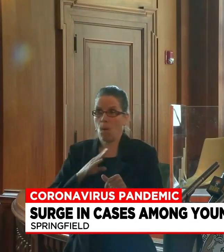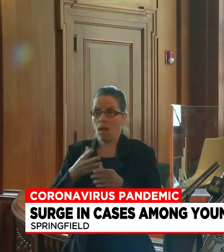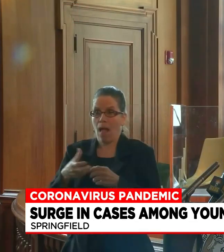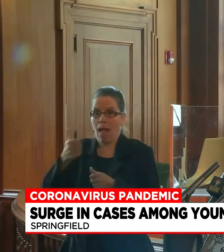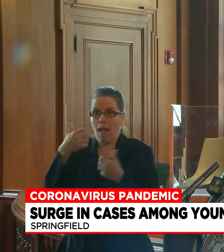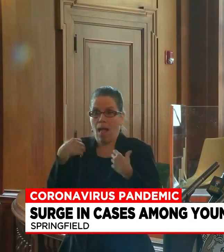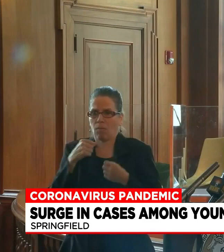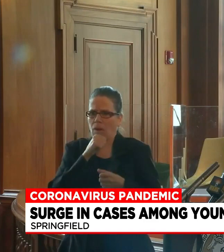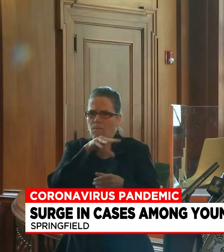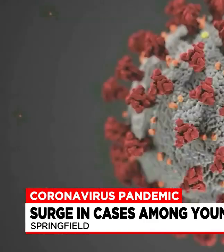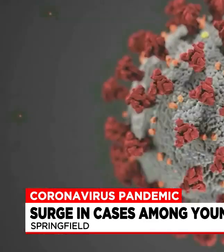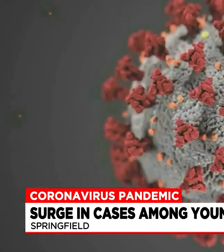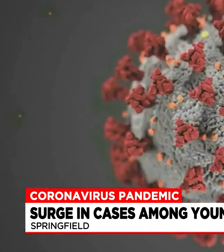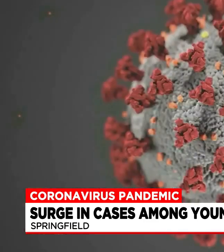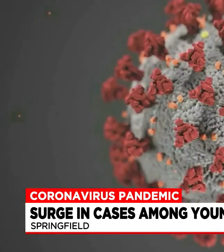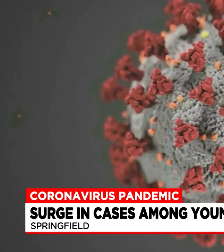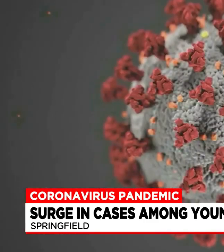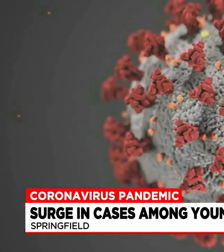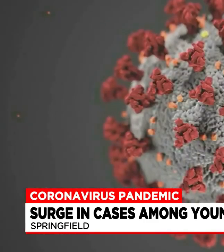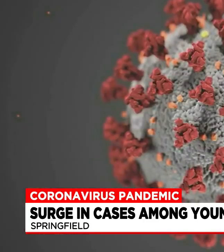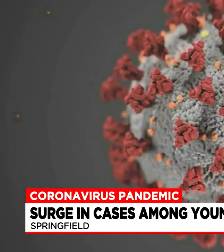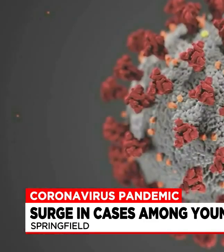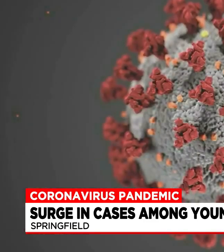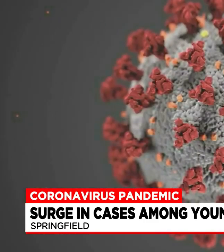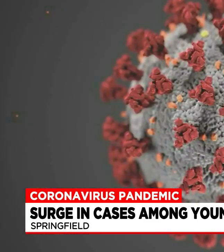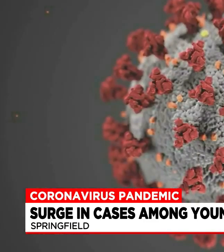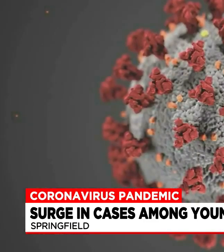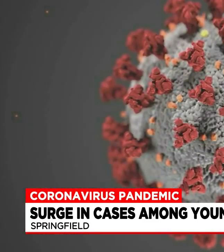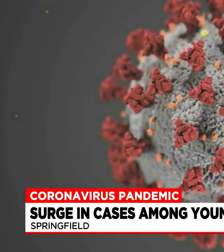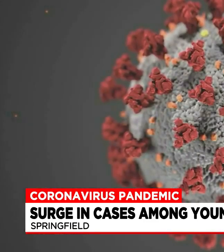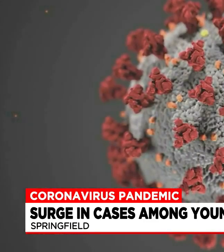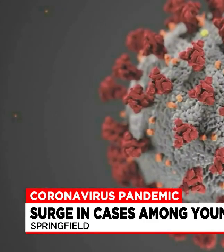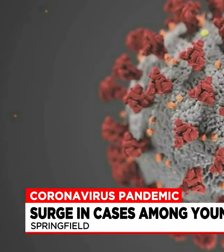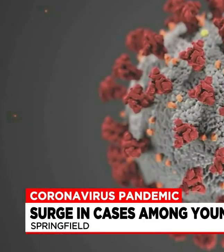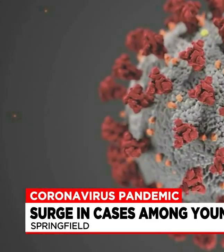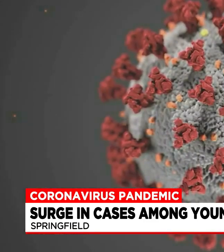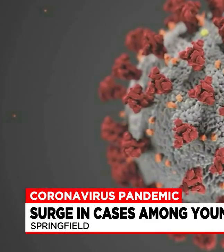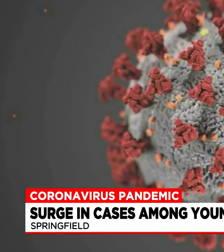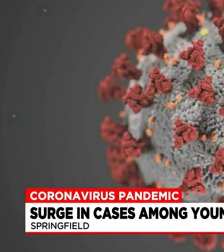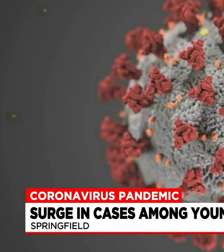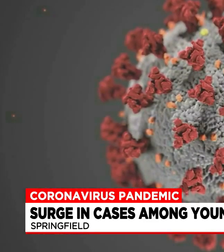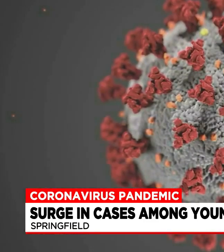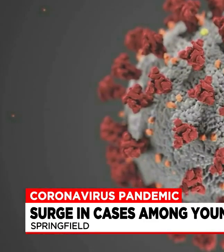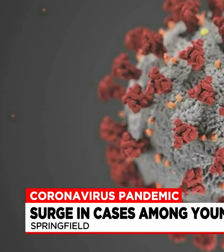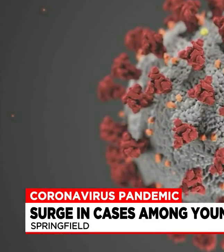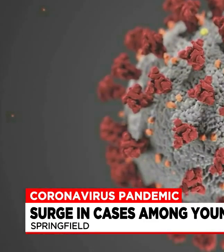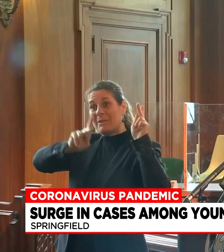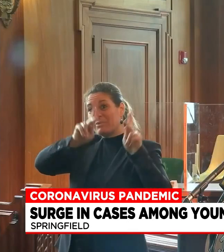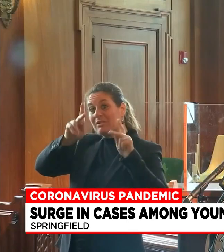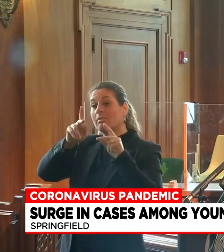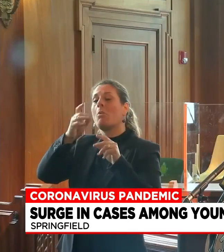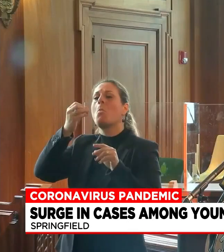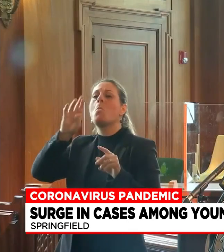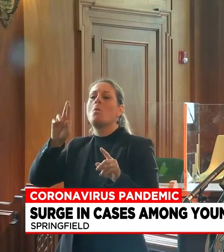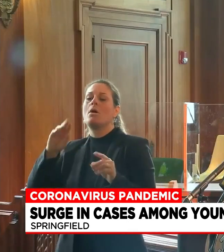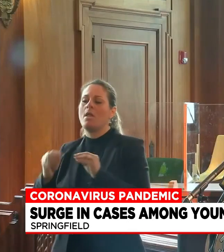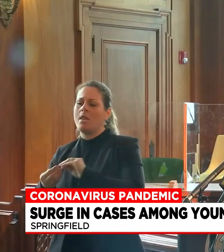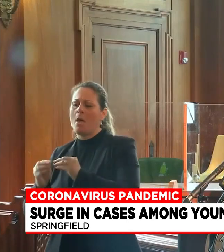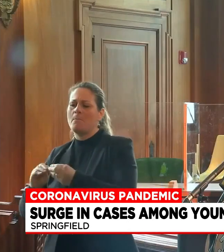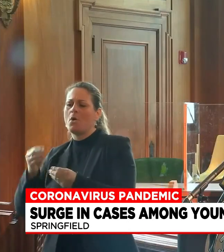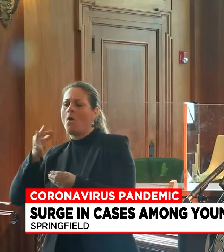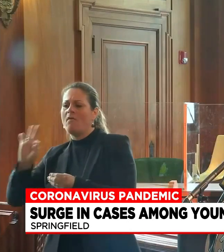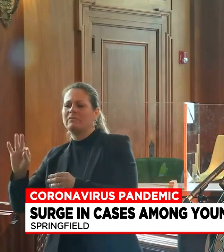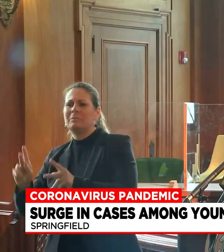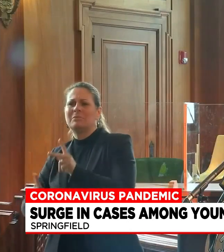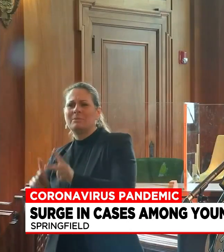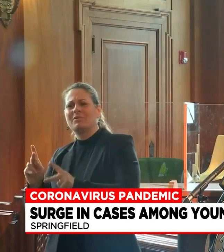COVID-19 is going down and that young people are increasingly getting sick enough to require medical attention. There is a numerical